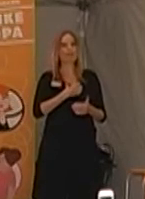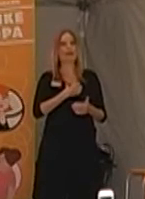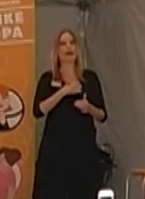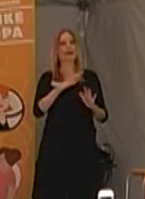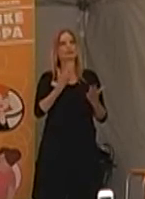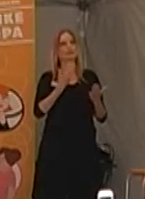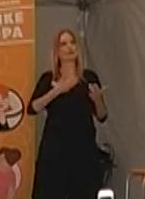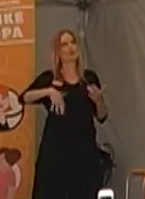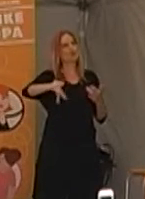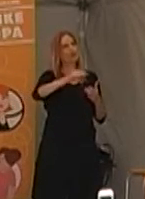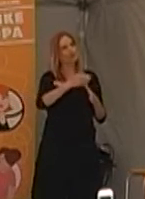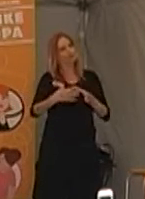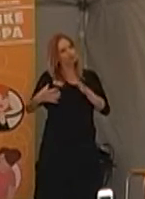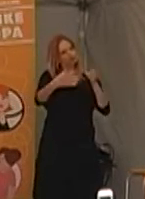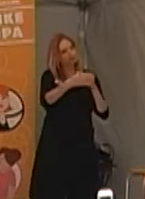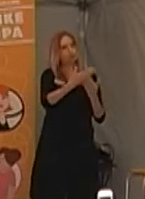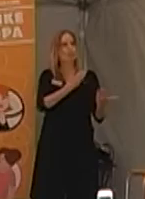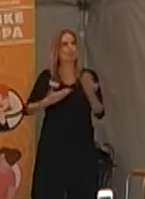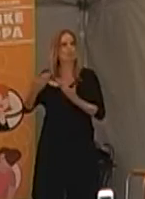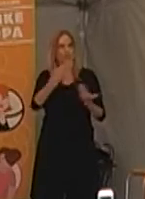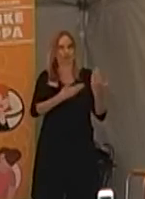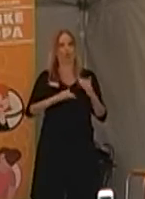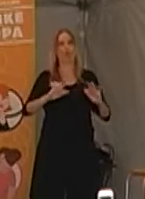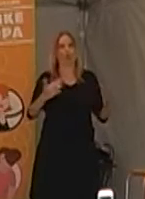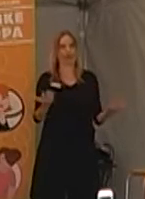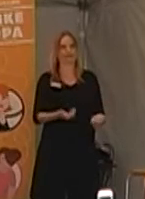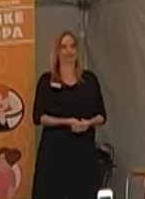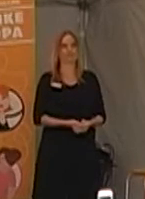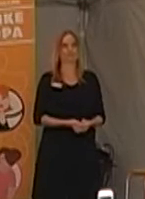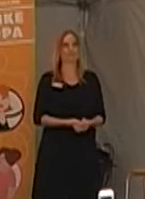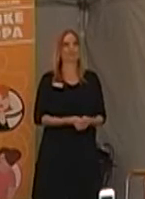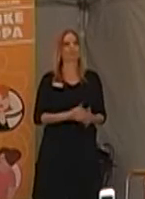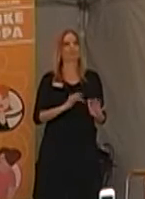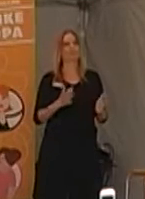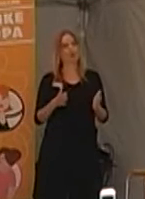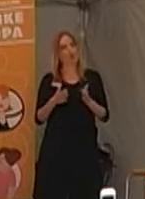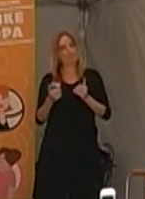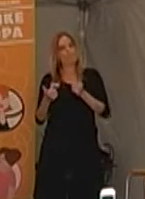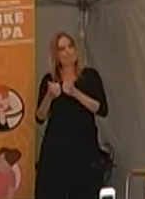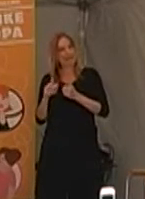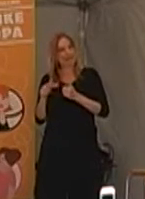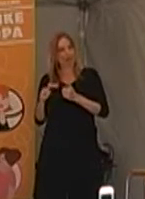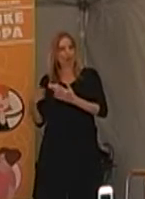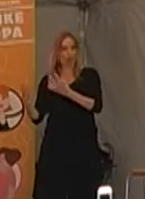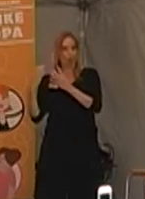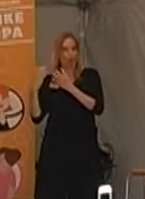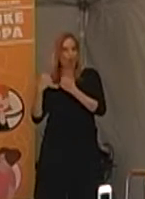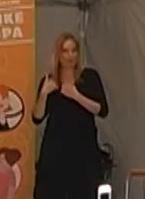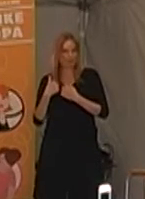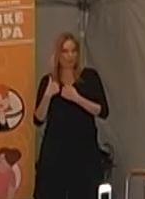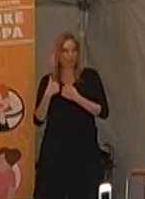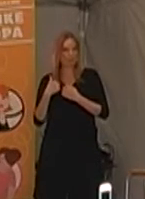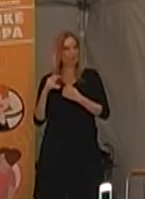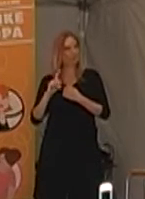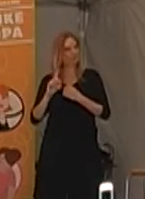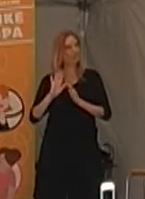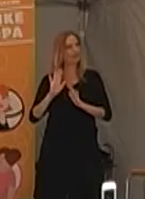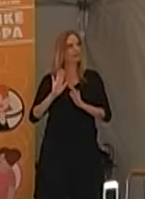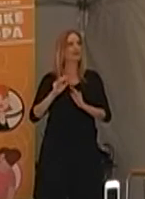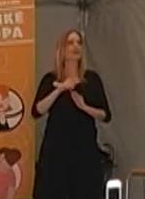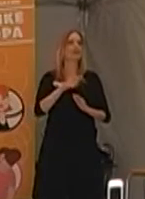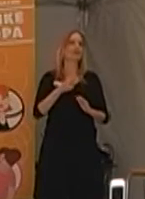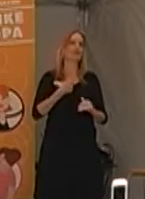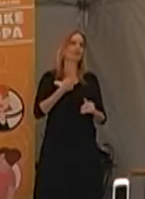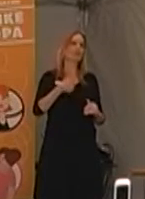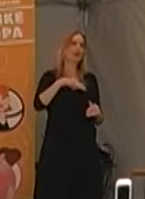solidaric with each other. So rather than having the family taking care of you, we think that having a state